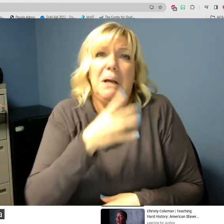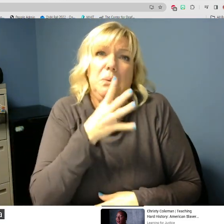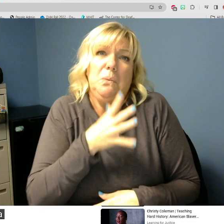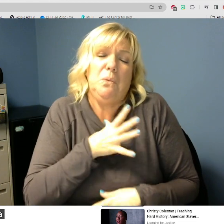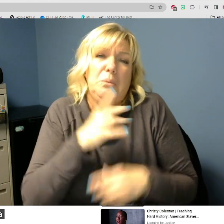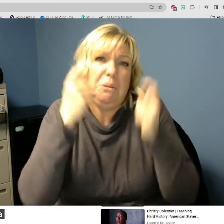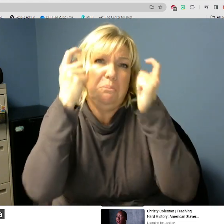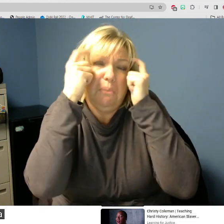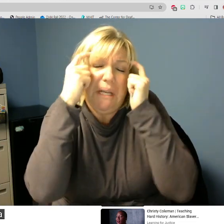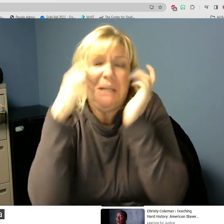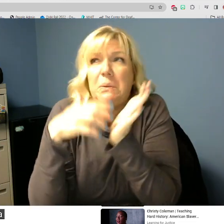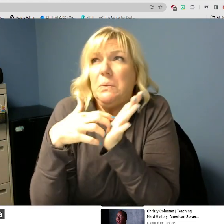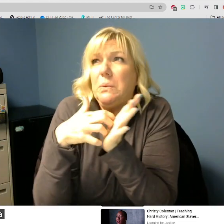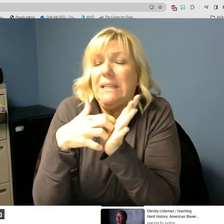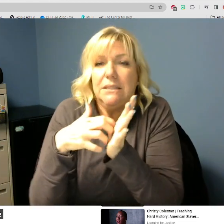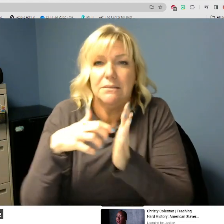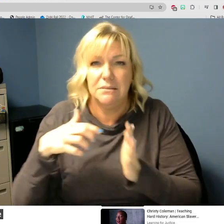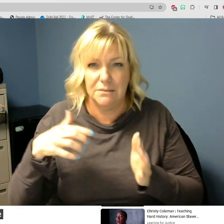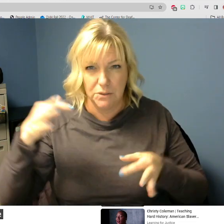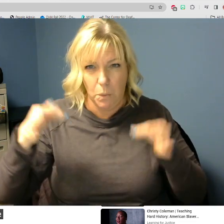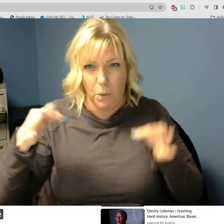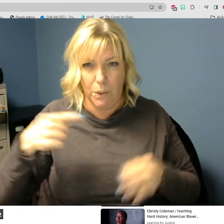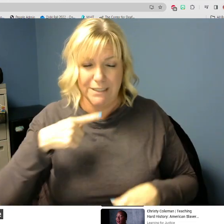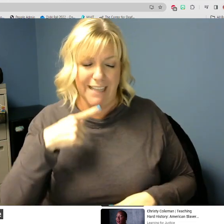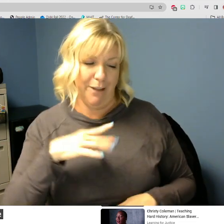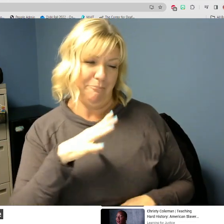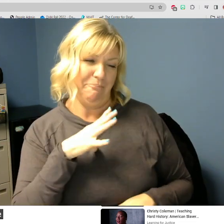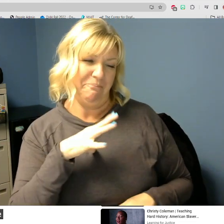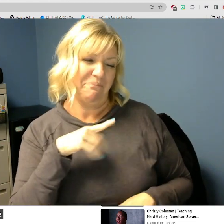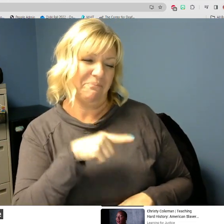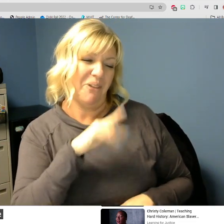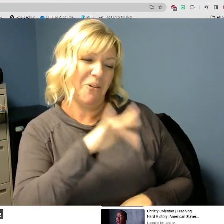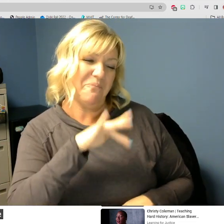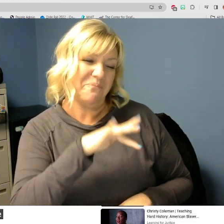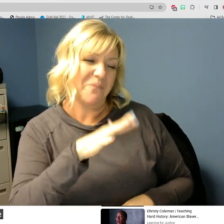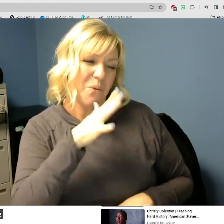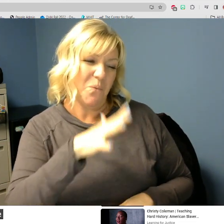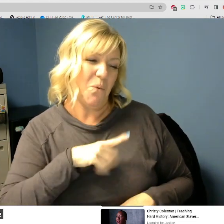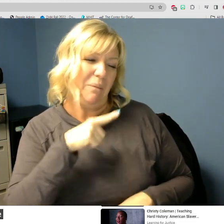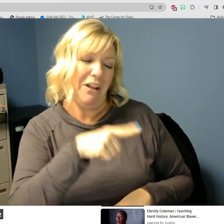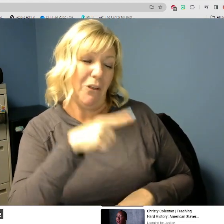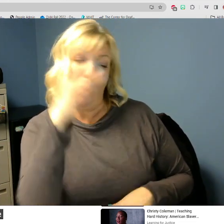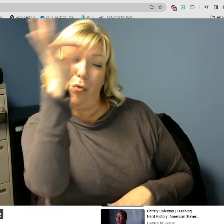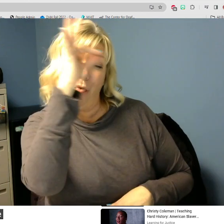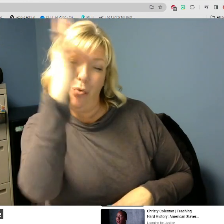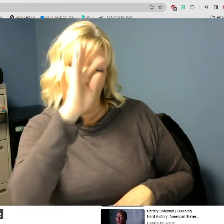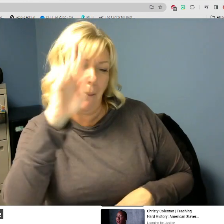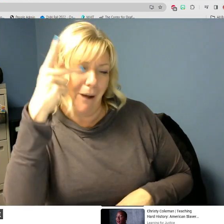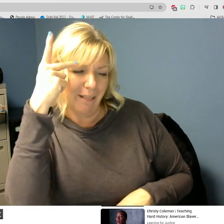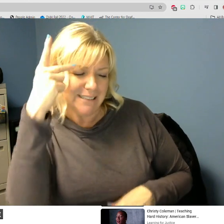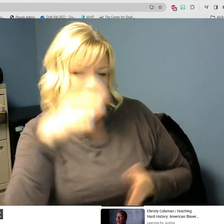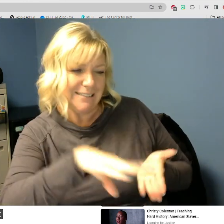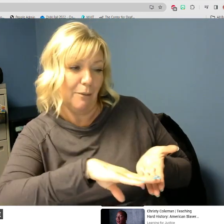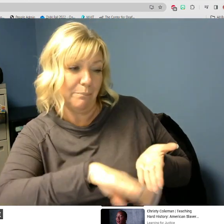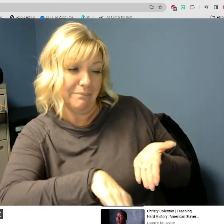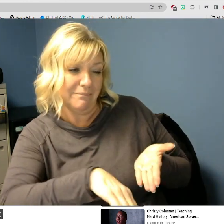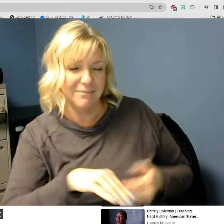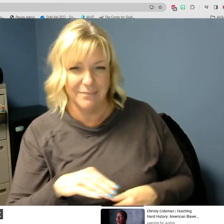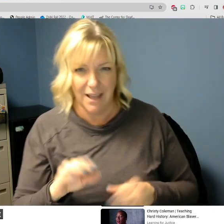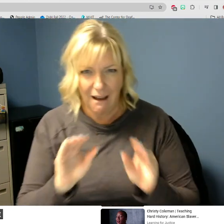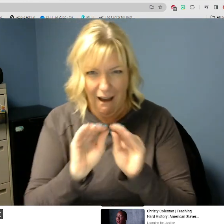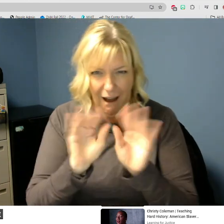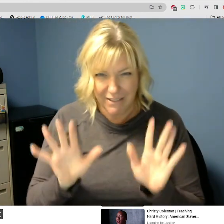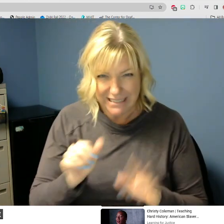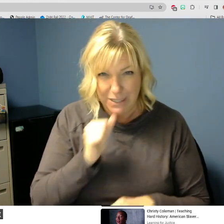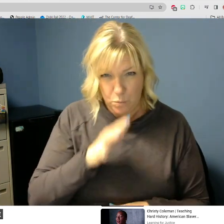oh, yeah, sure, you're a woman. You would know about politics. You're free to go. So obviously Sarah,